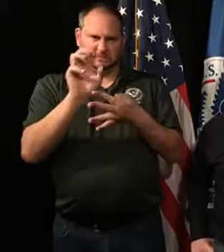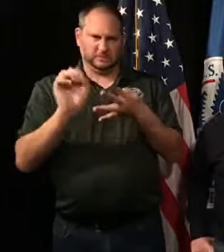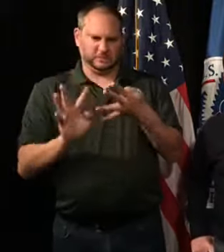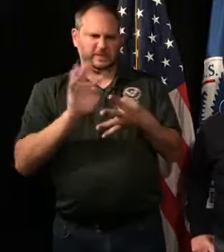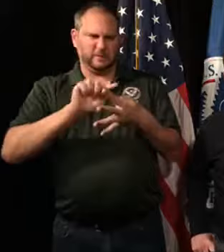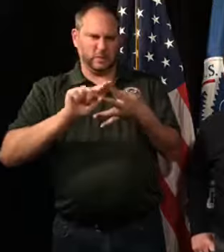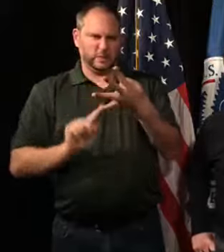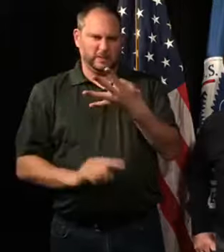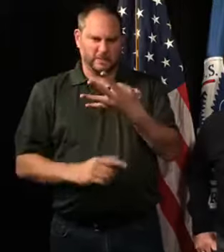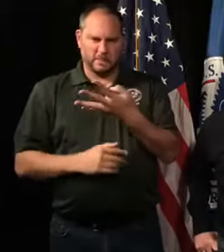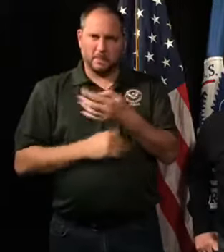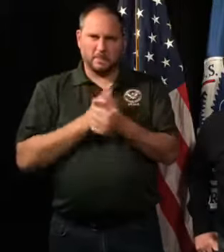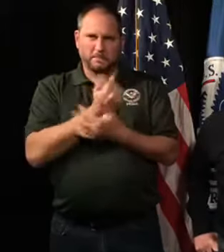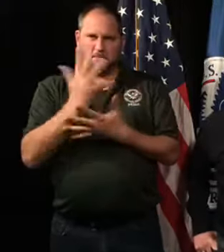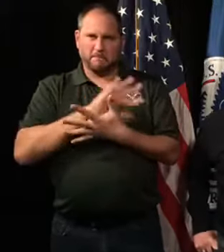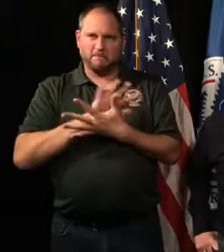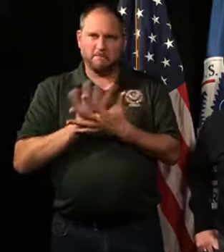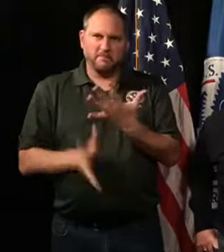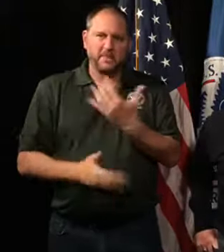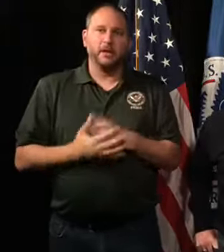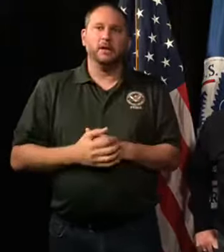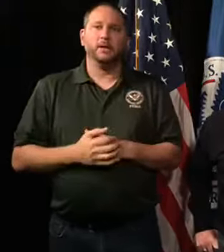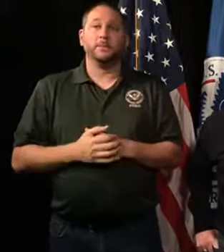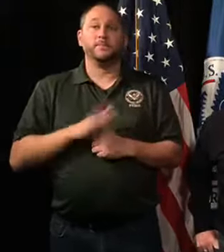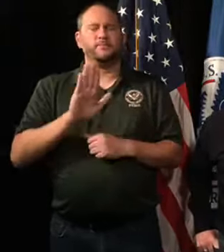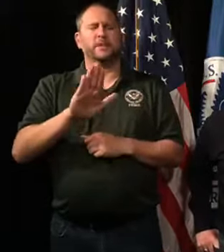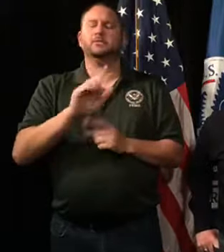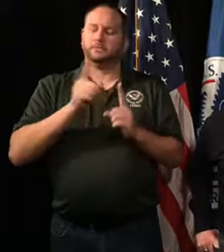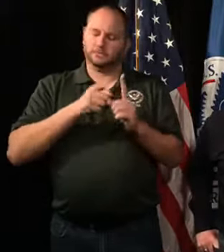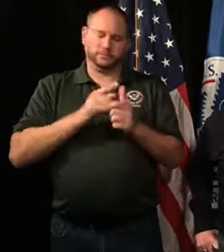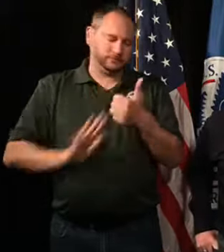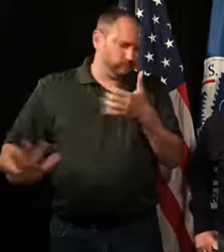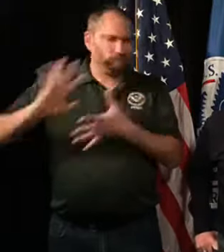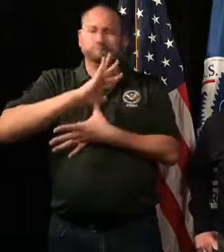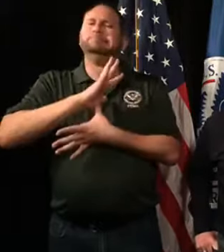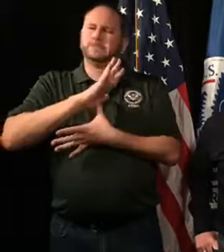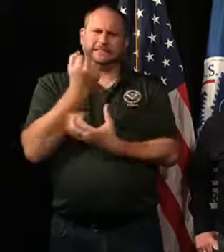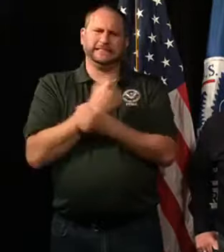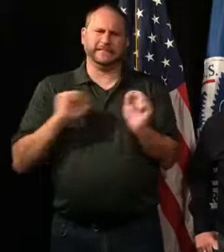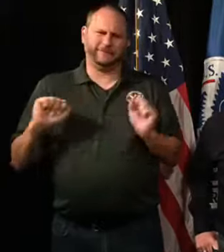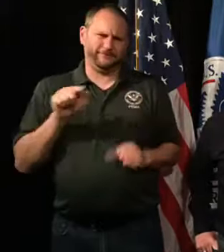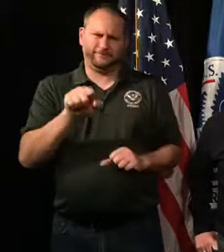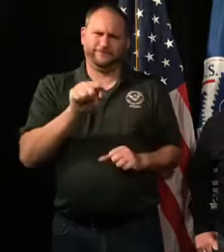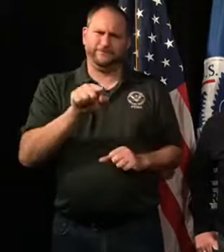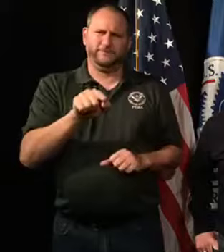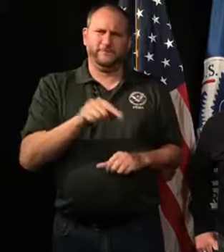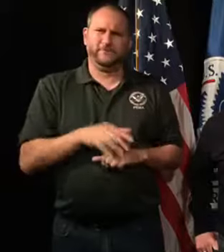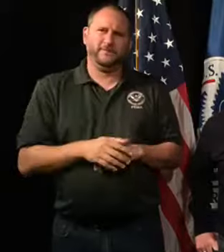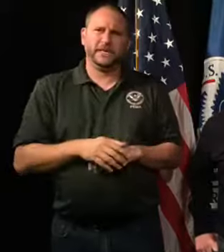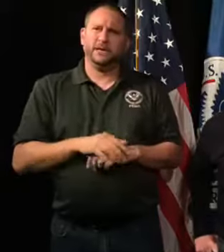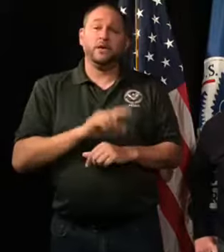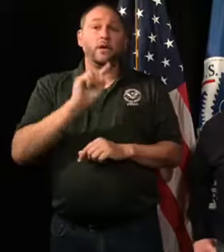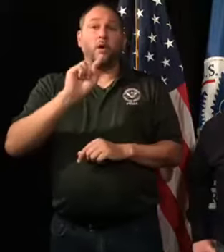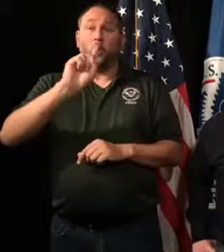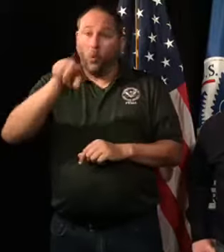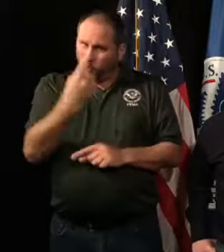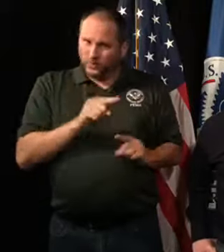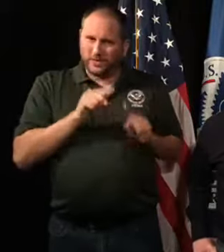them. First, be safe. Only return to your home when it is safe to do